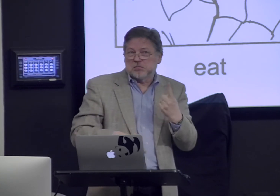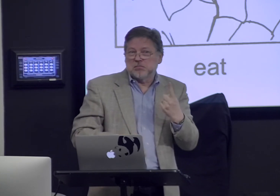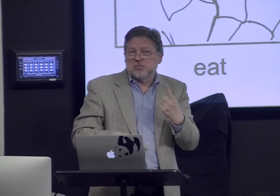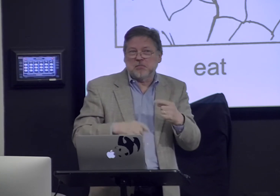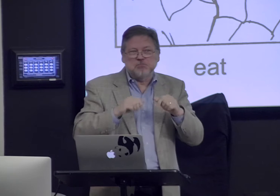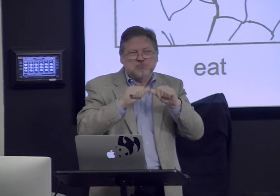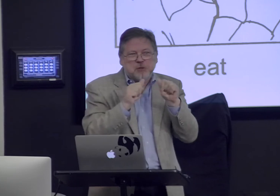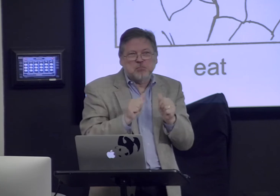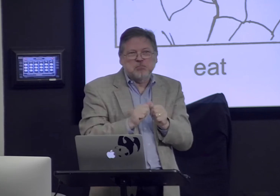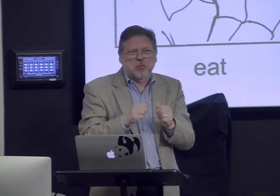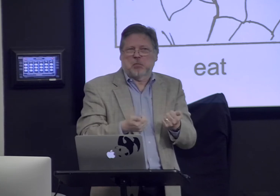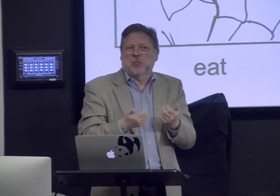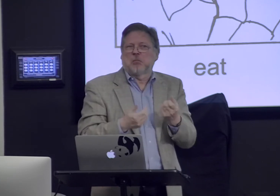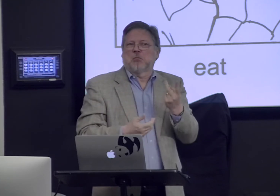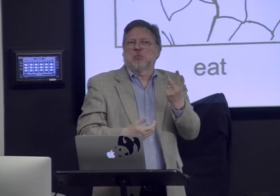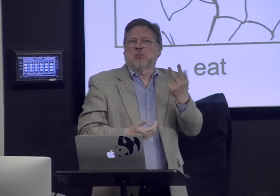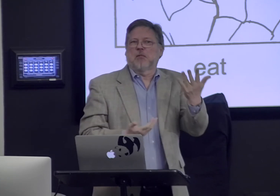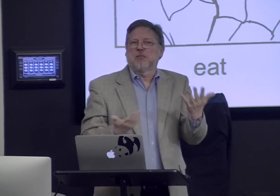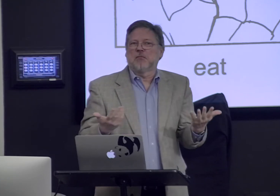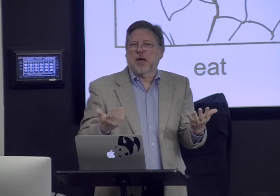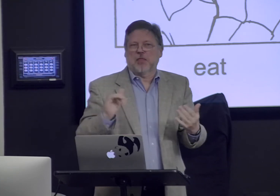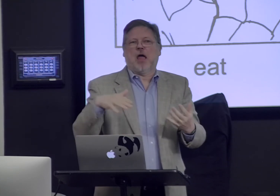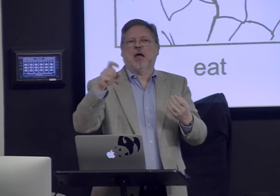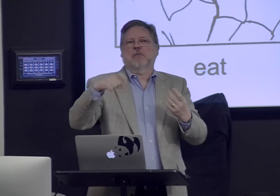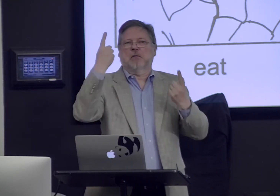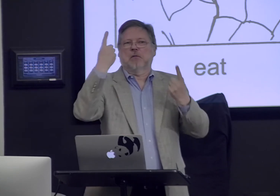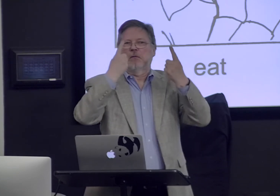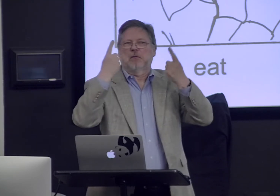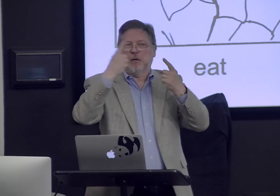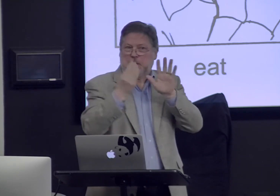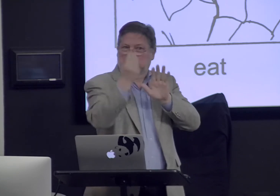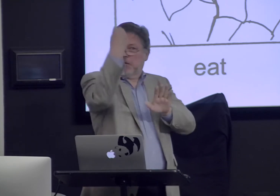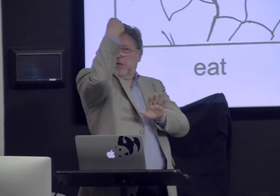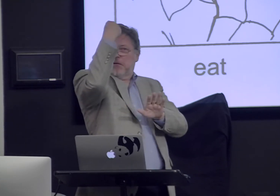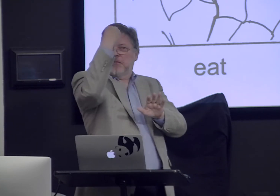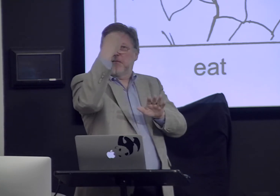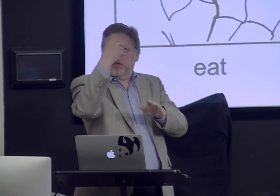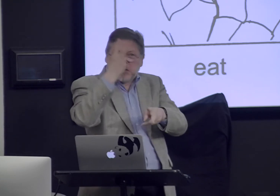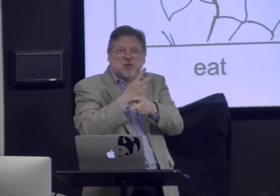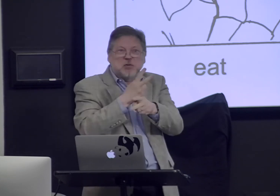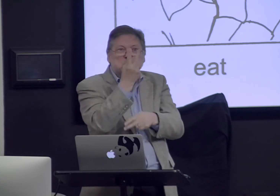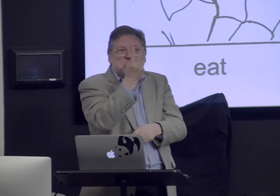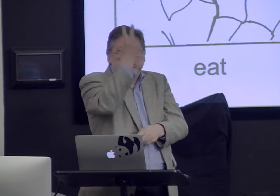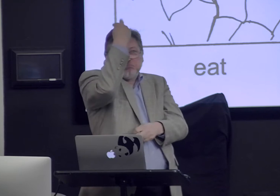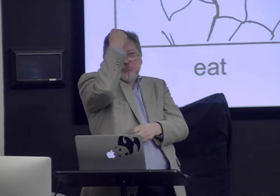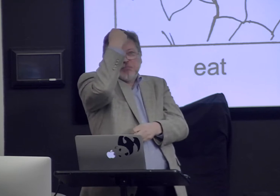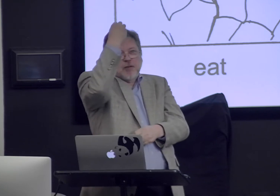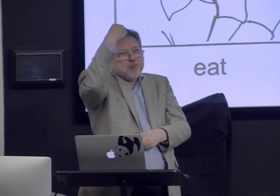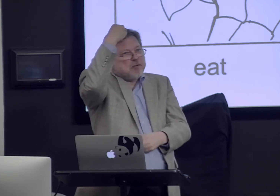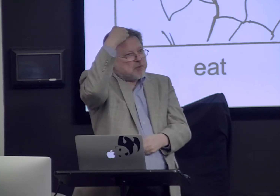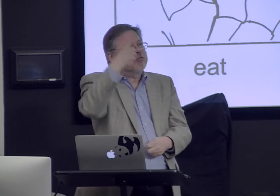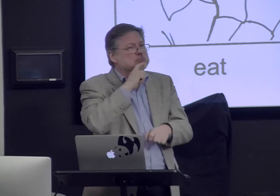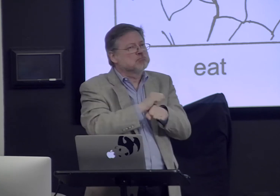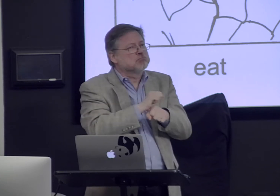you was of a single sign, but we now see that multiple forms can be used in conjunction with each other for a new word. So